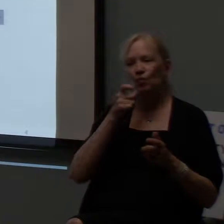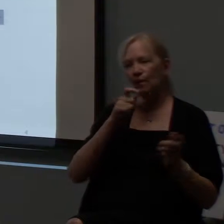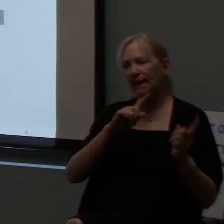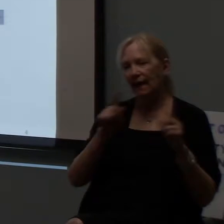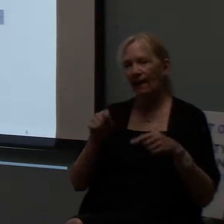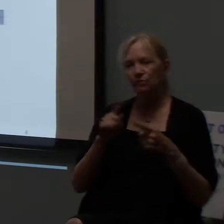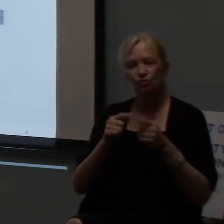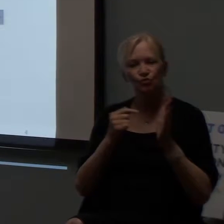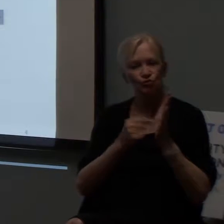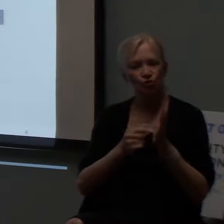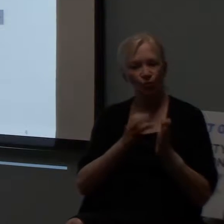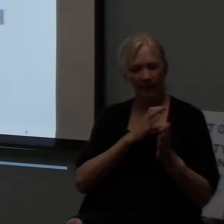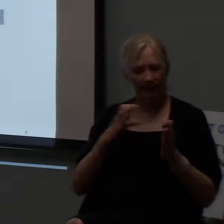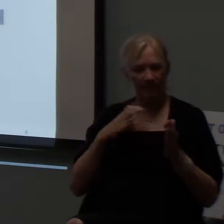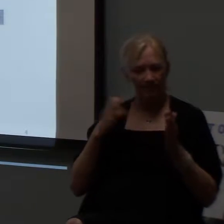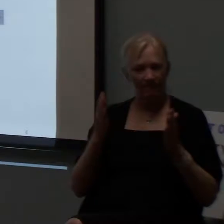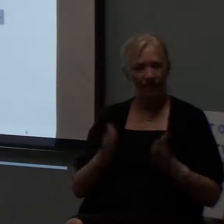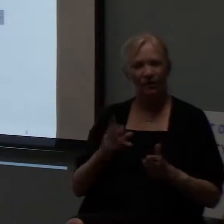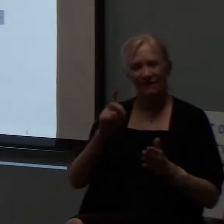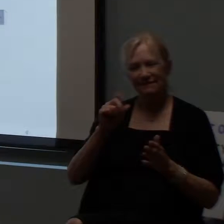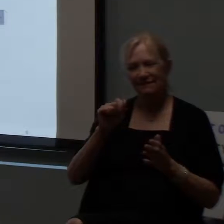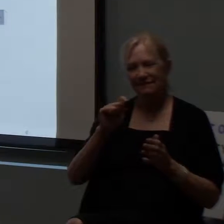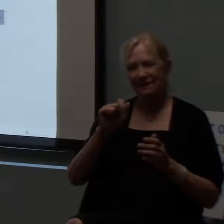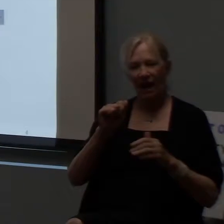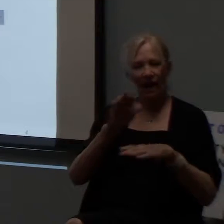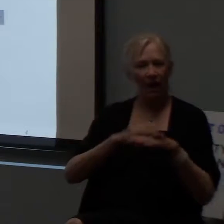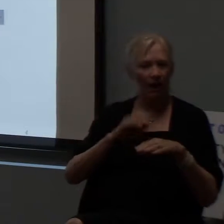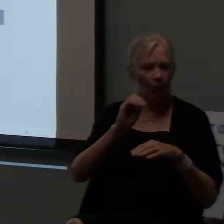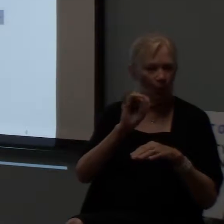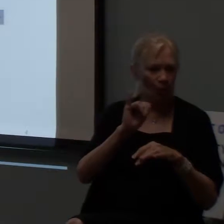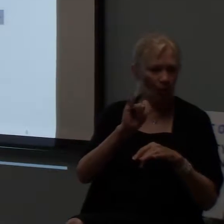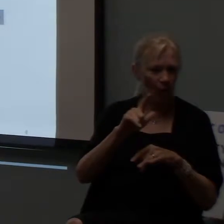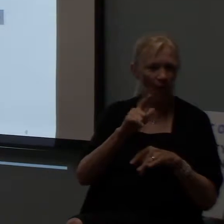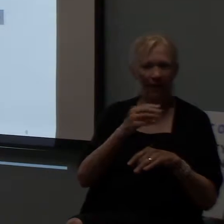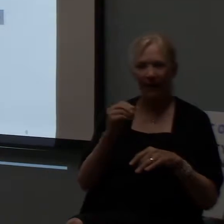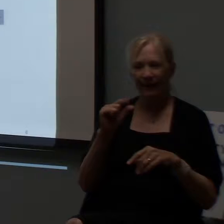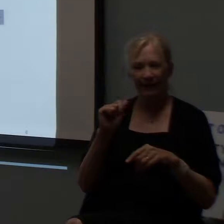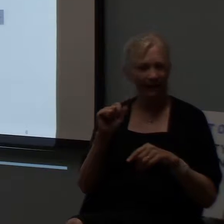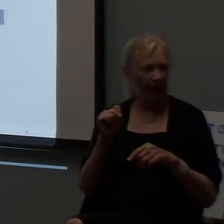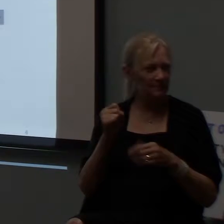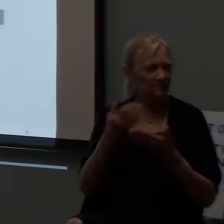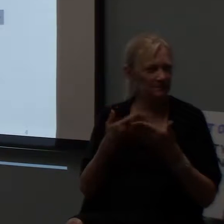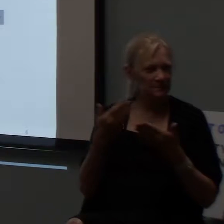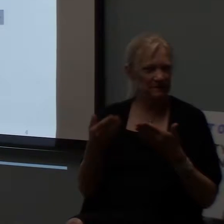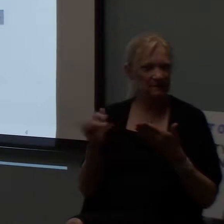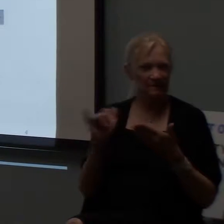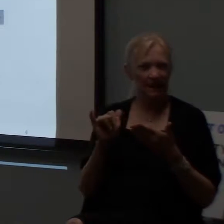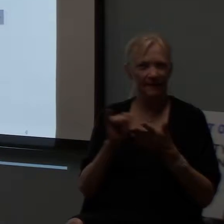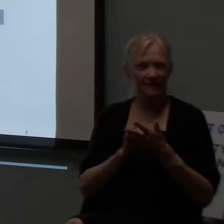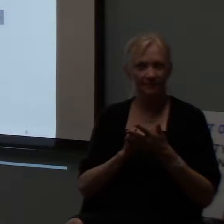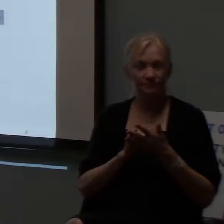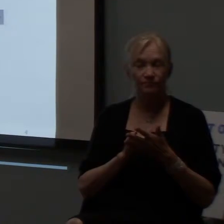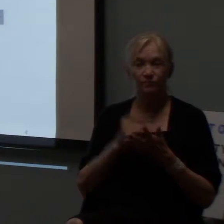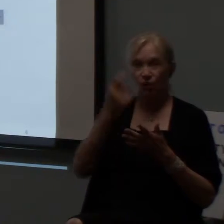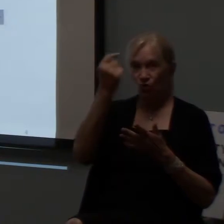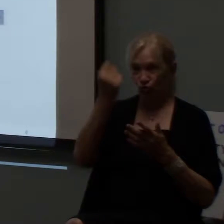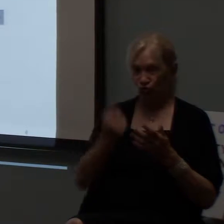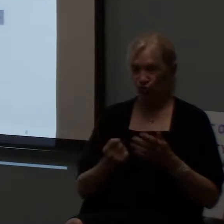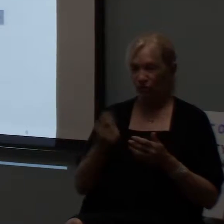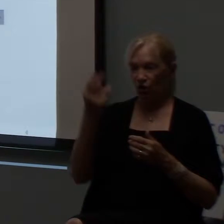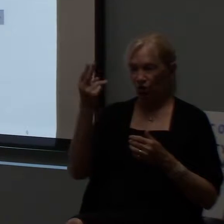commissioners data on oil and gas wells in the county, or just things like that, all different kinds of things. So that's Tuesdays and